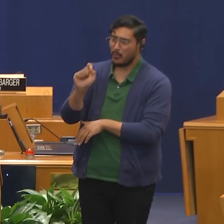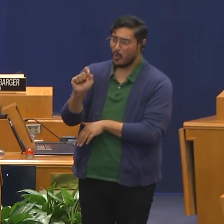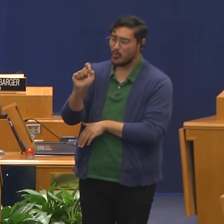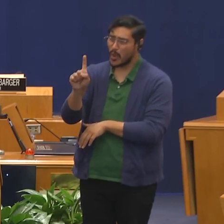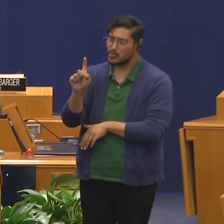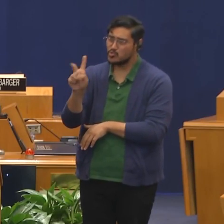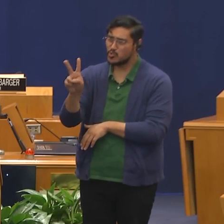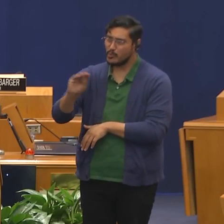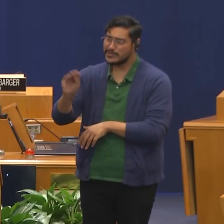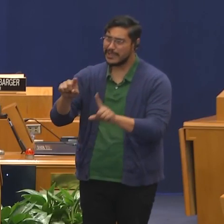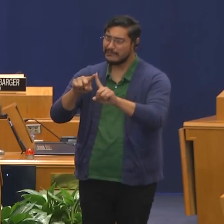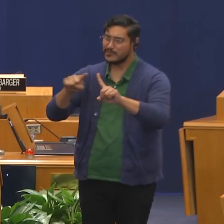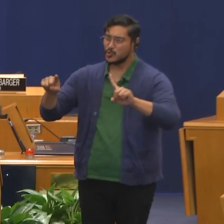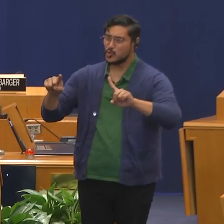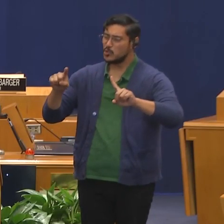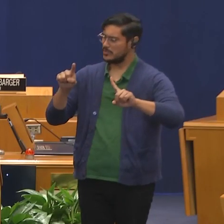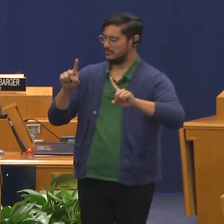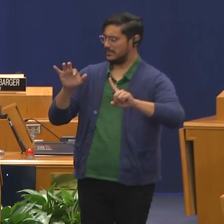to 0.20%.